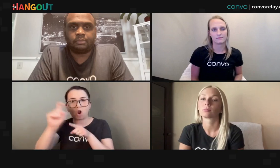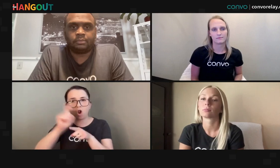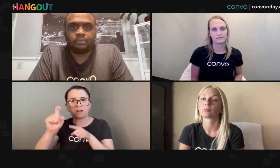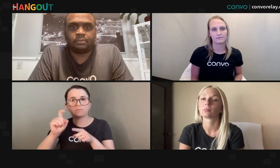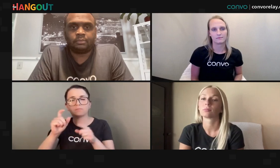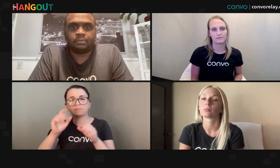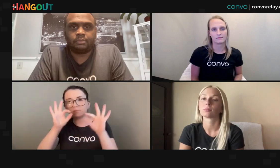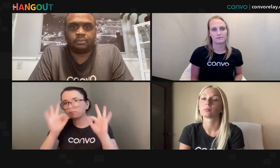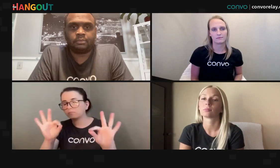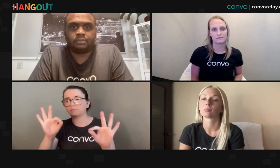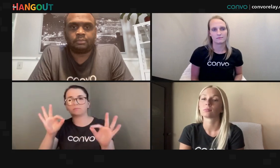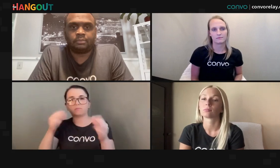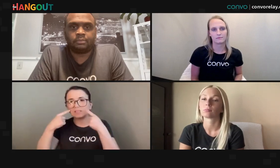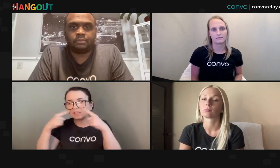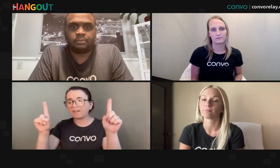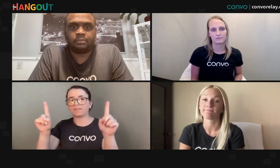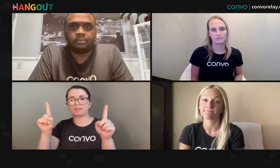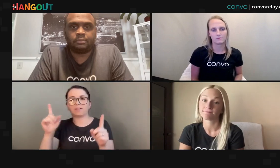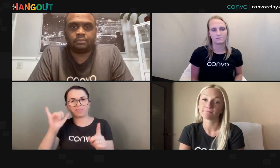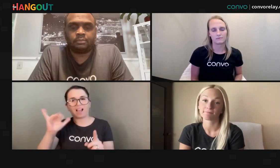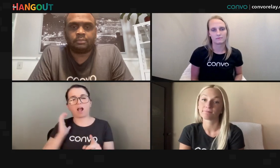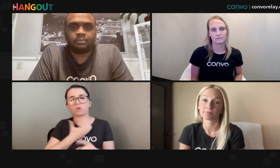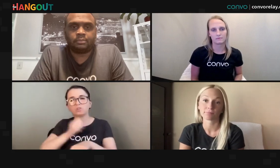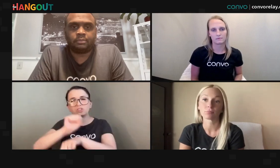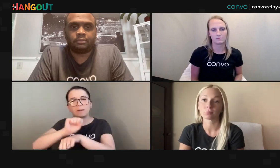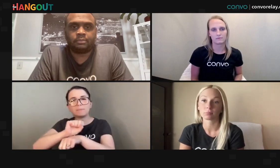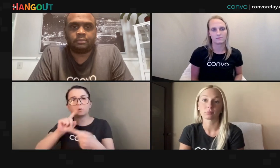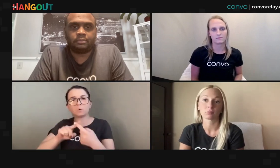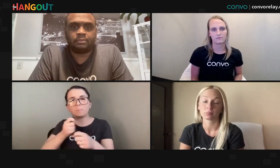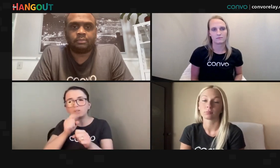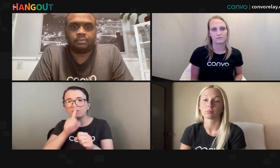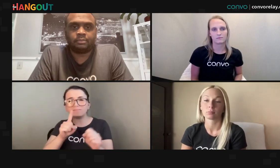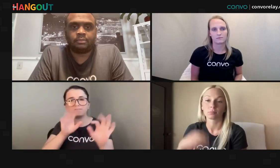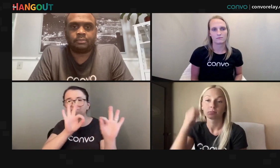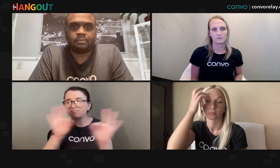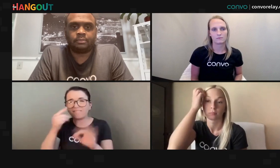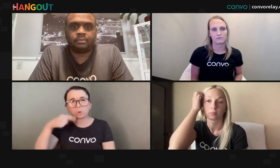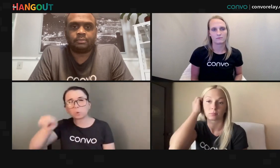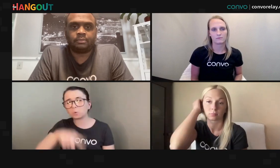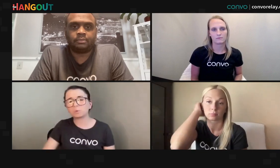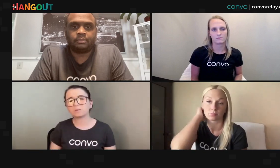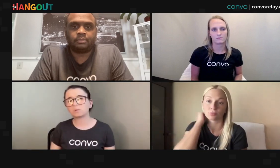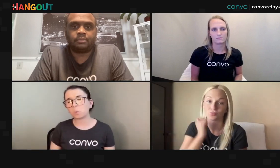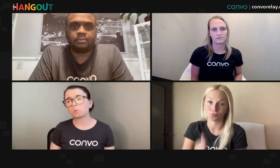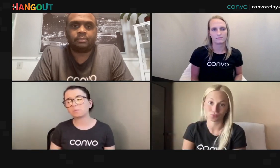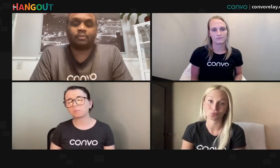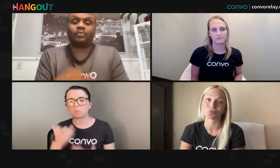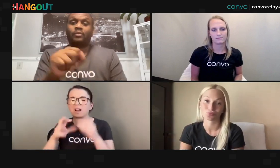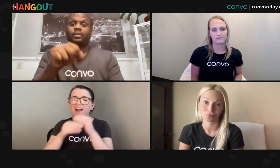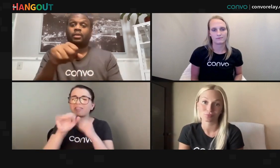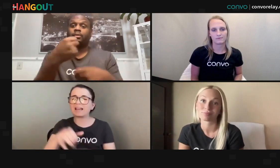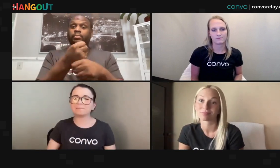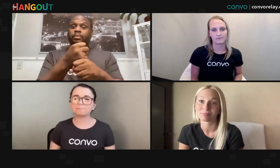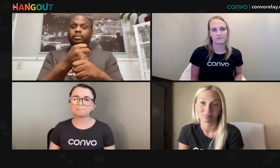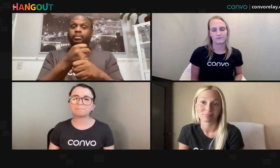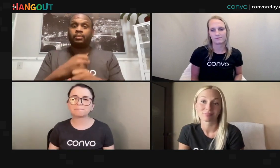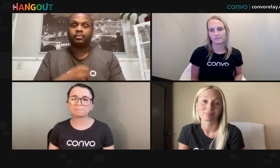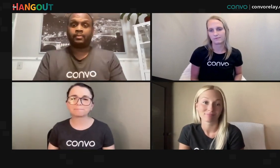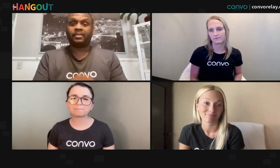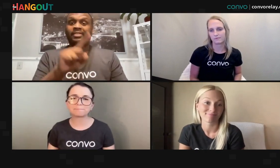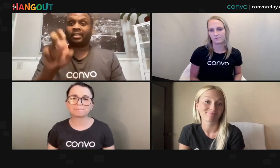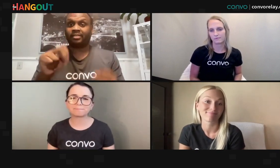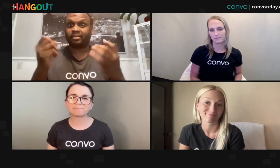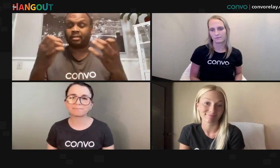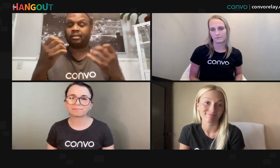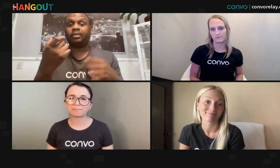experience making combo calls are perfect and successful. That's our job, is to make sure everything's perfect for you. So I